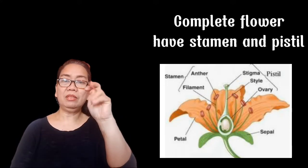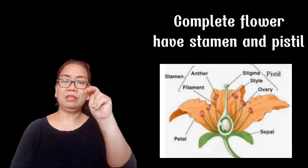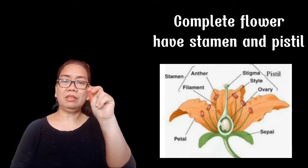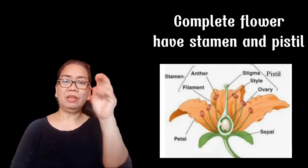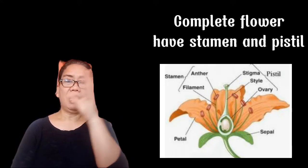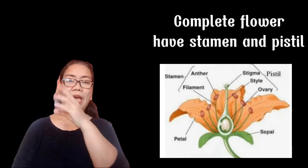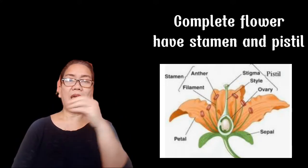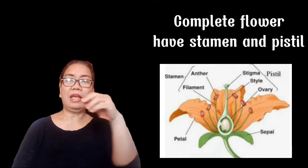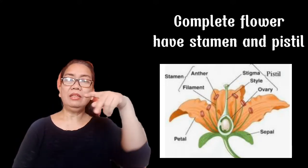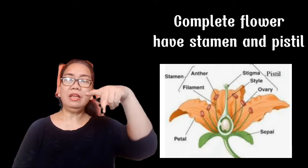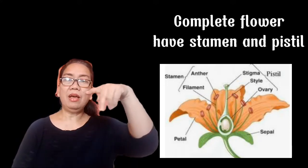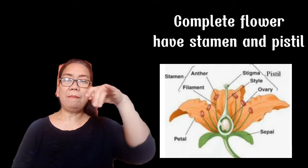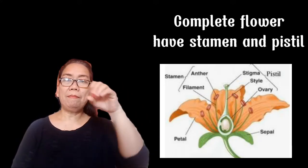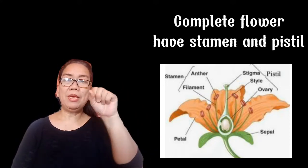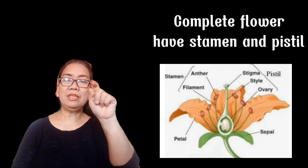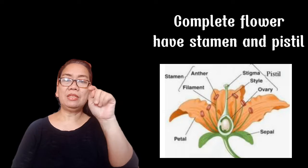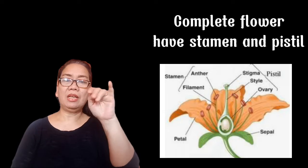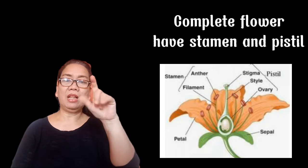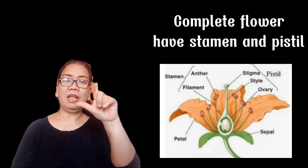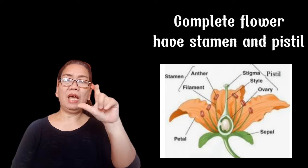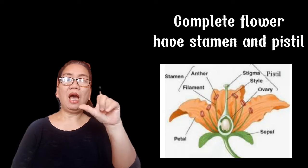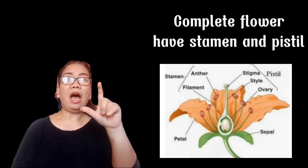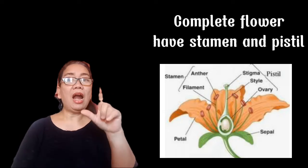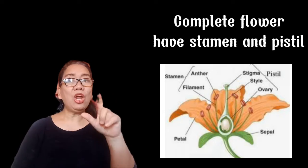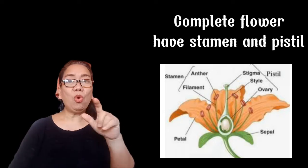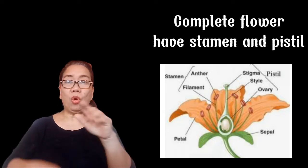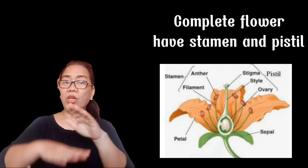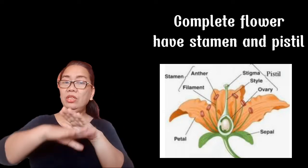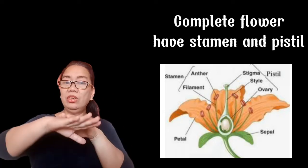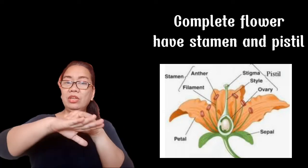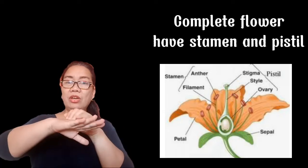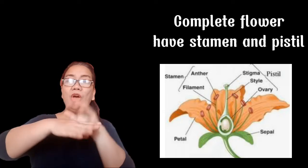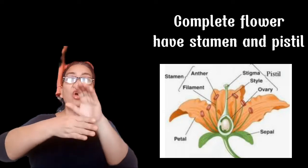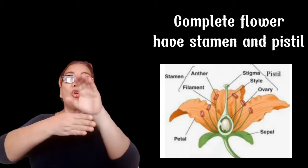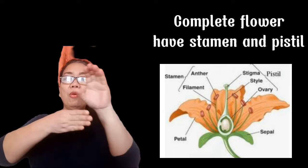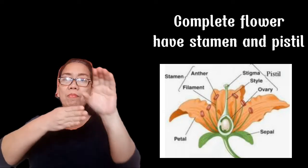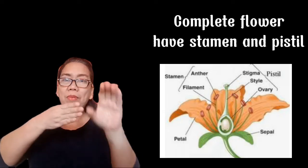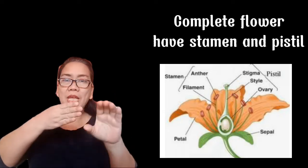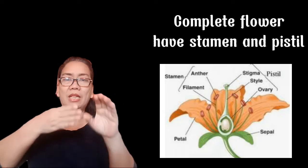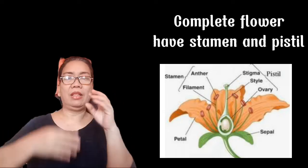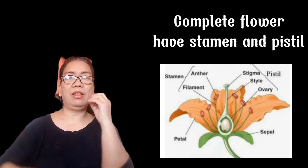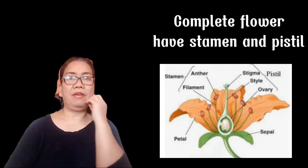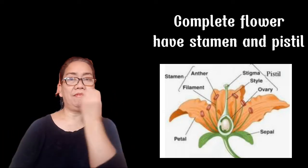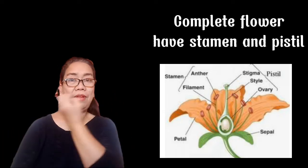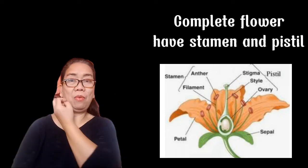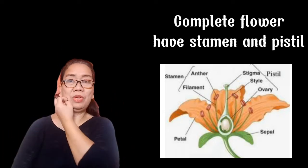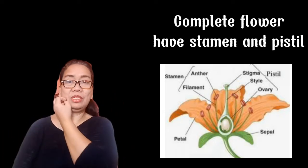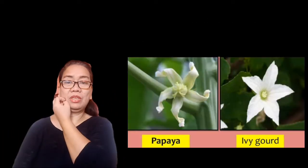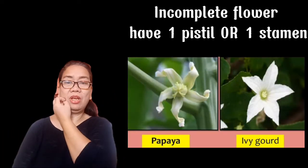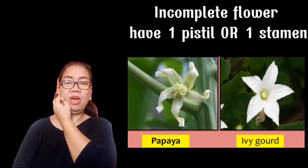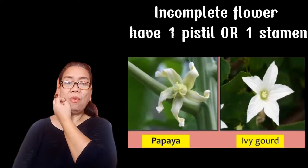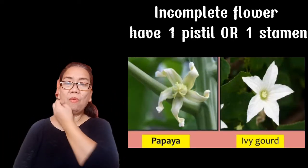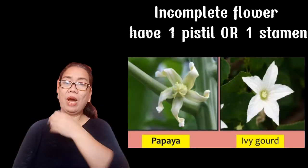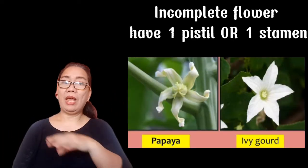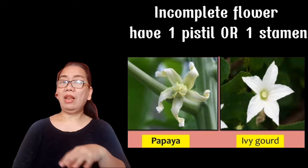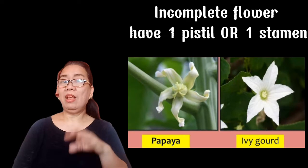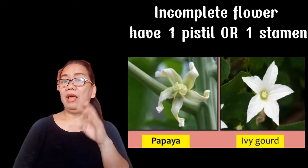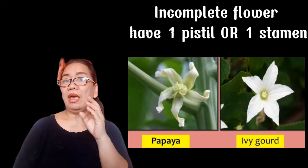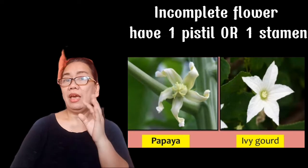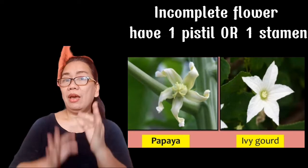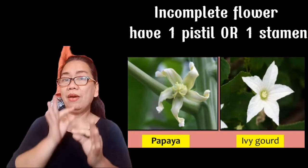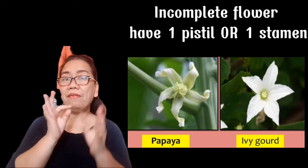stamen and pistil are called complete flowers,